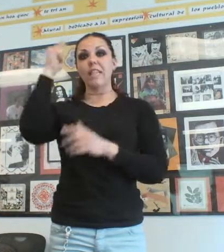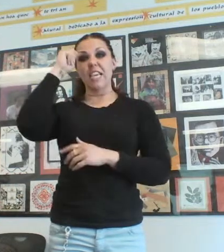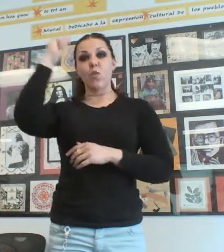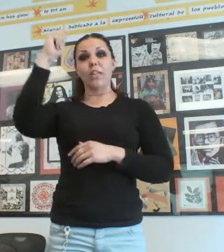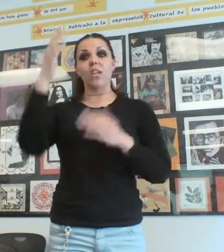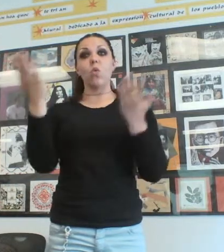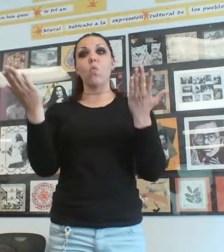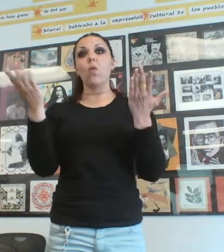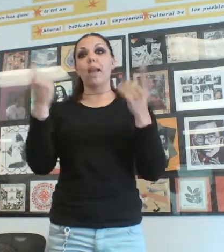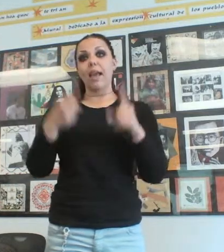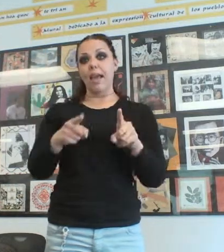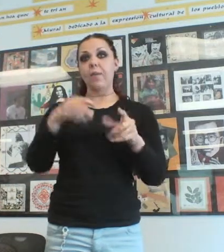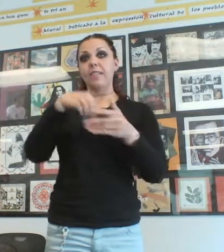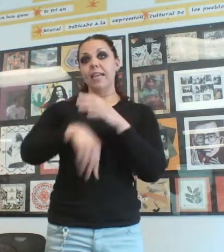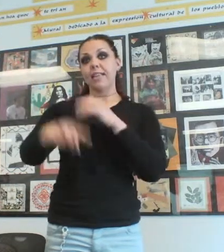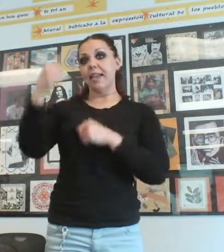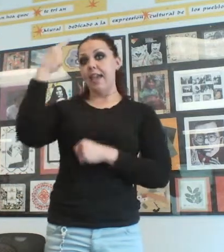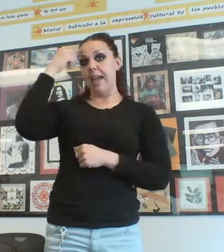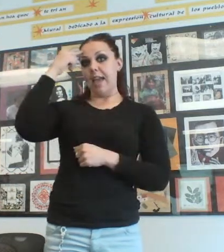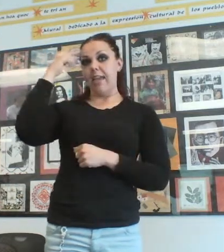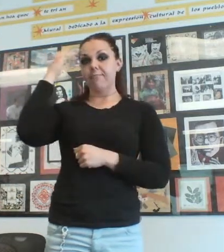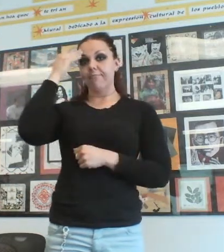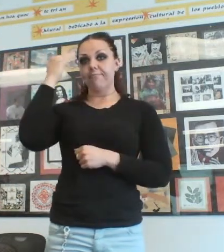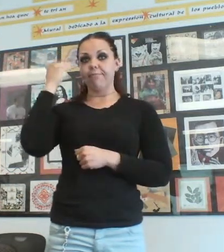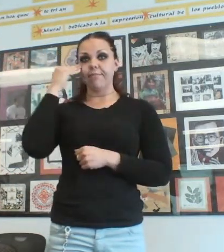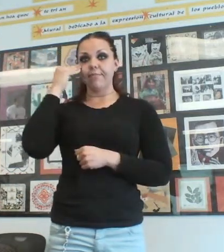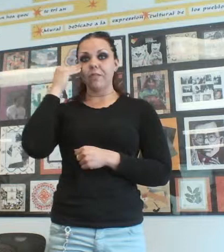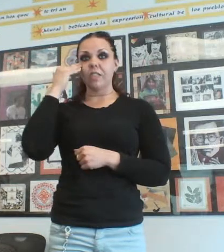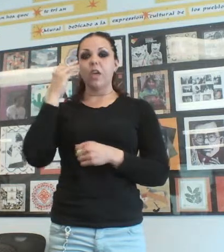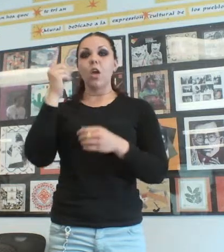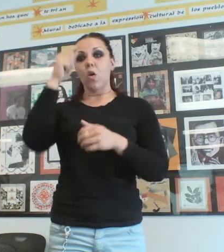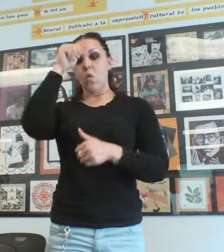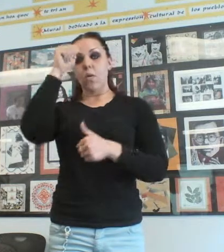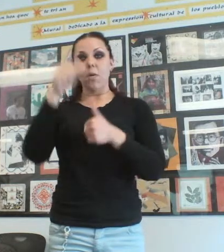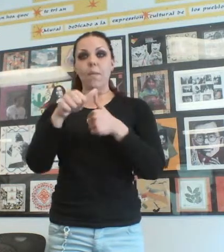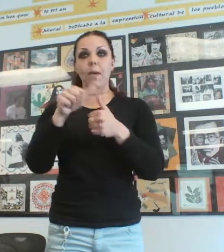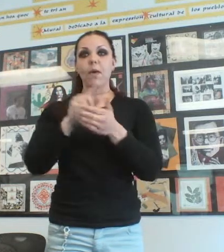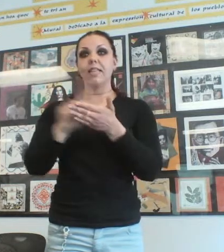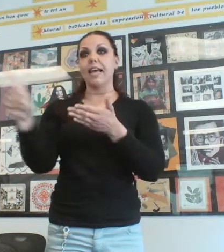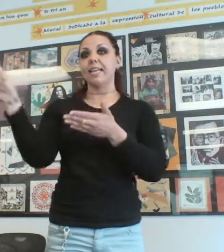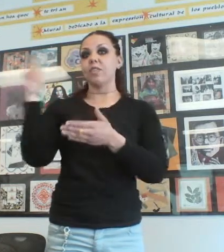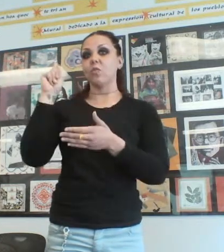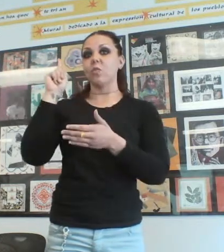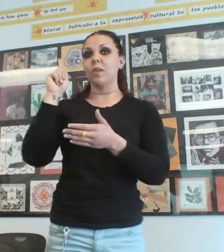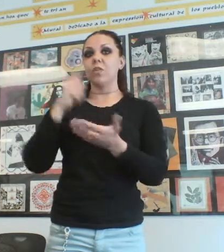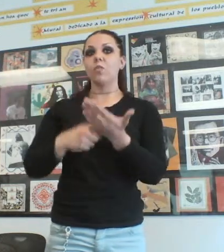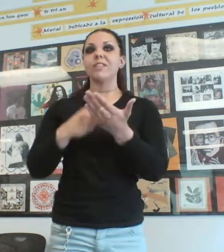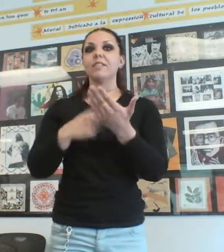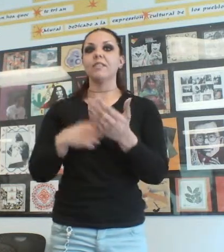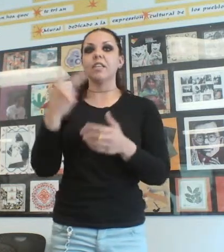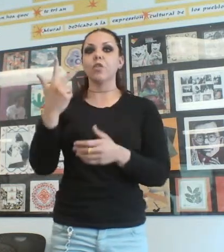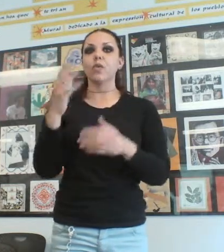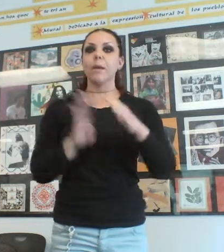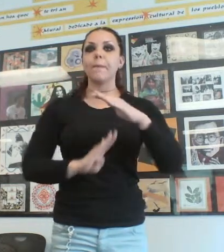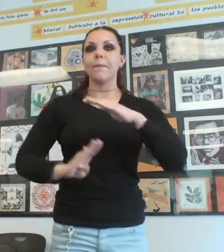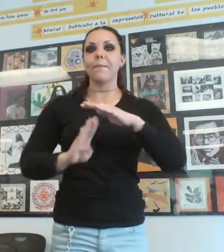to interpret. Remember last week we talked about the 3 basic stages of interpreting? What were they?